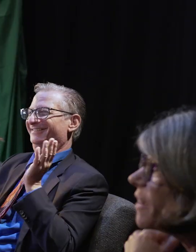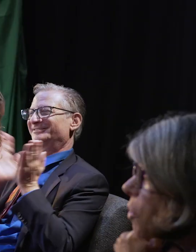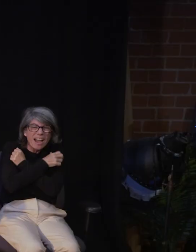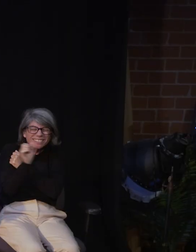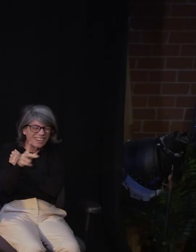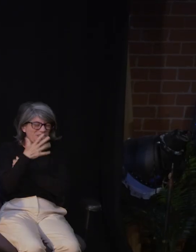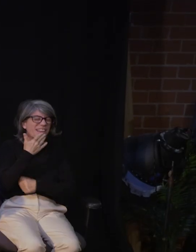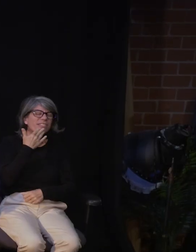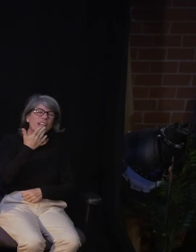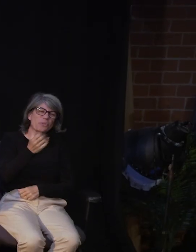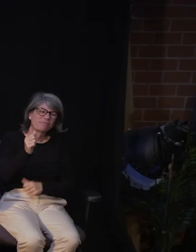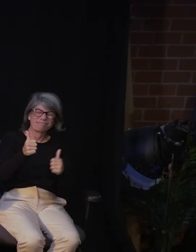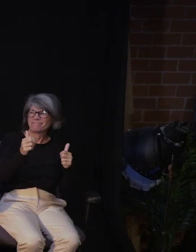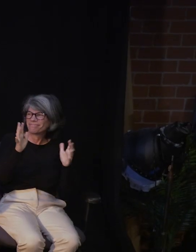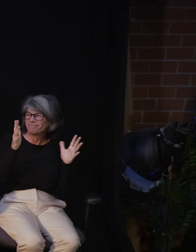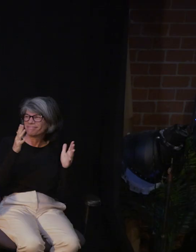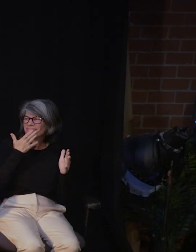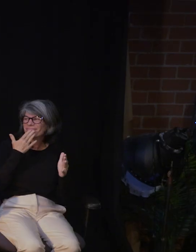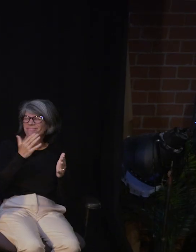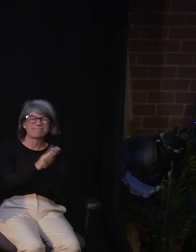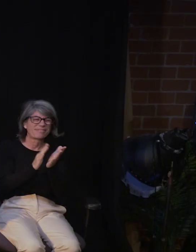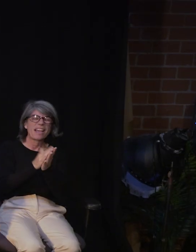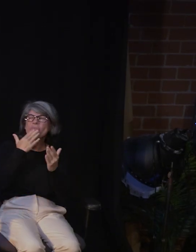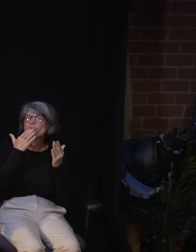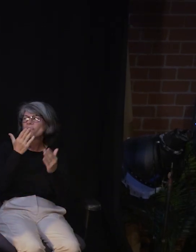you. Yes.